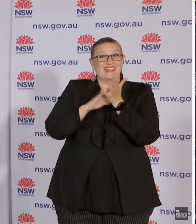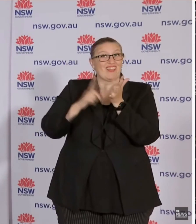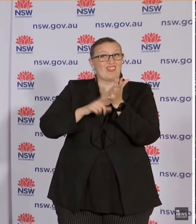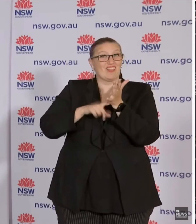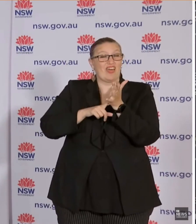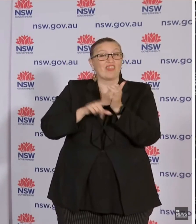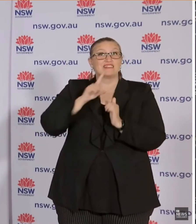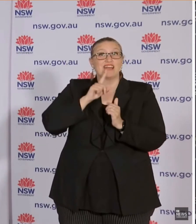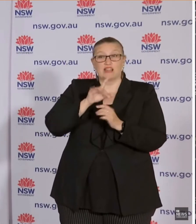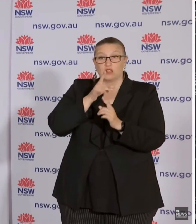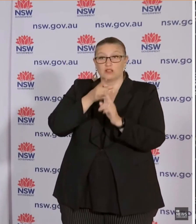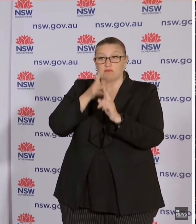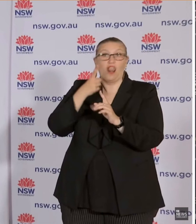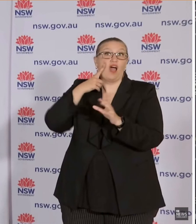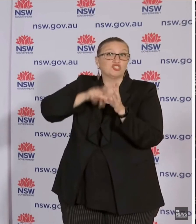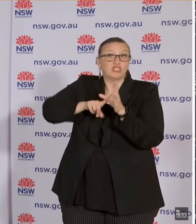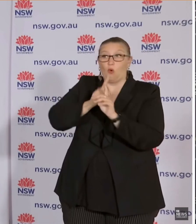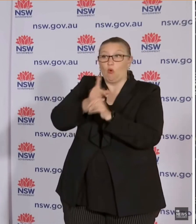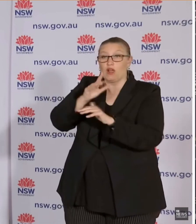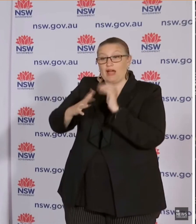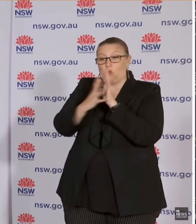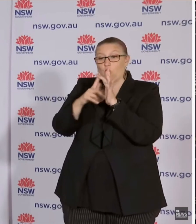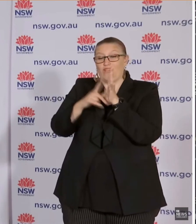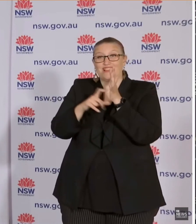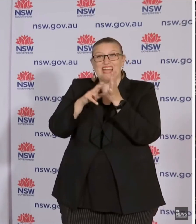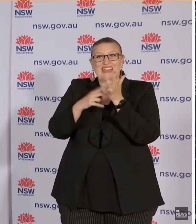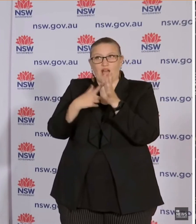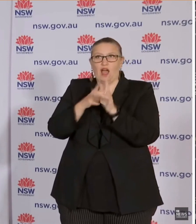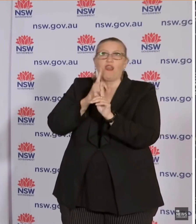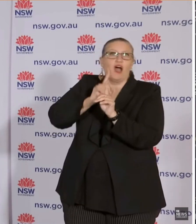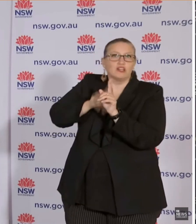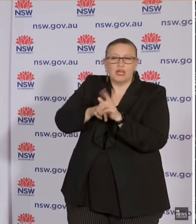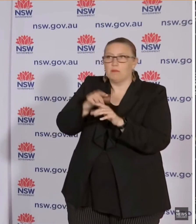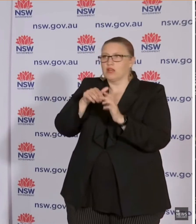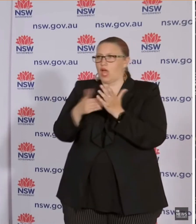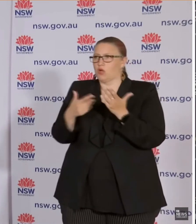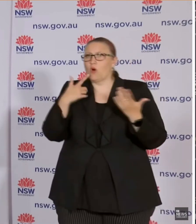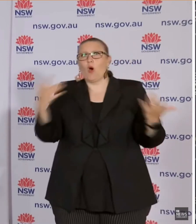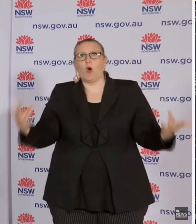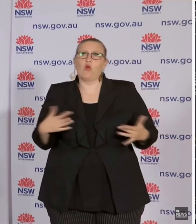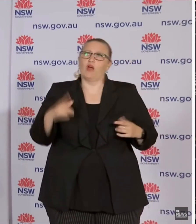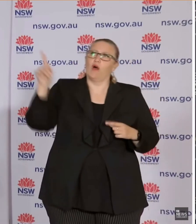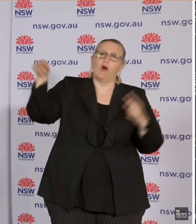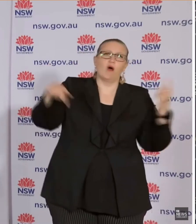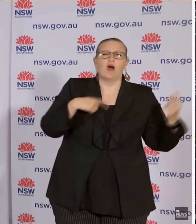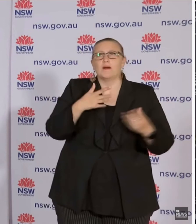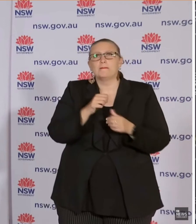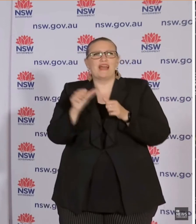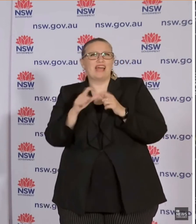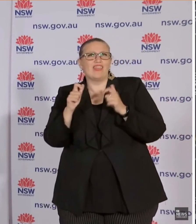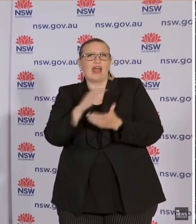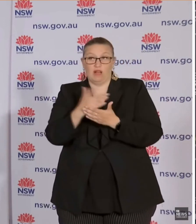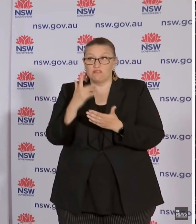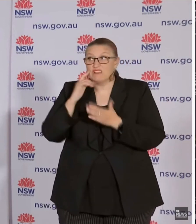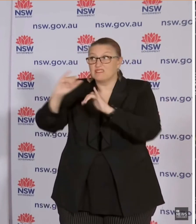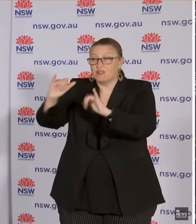government, specifically the Premier, last year warning about Wilcannia. And they're critical that you guys are kind of presenting the situation as more rosy than it actually is. They're calling